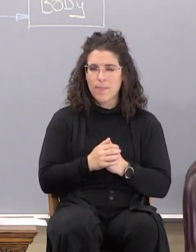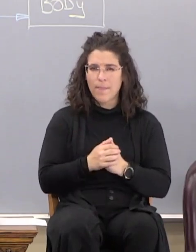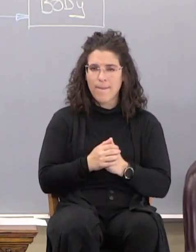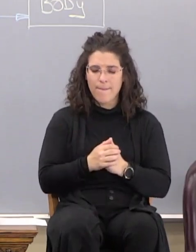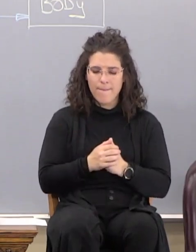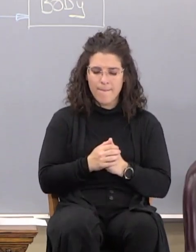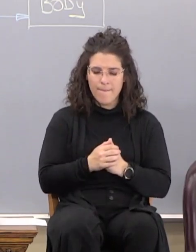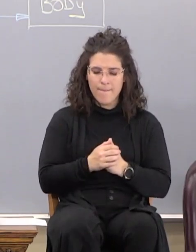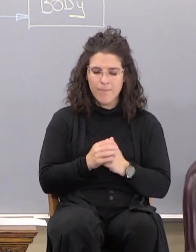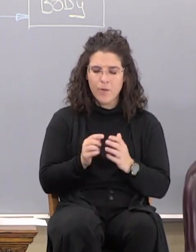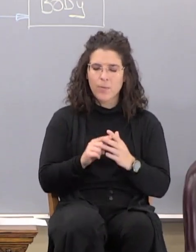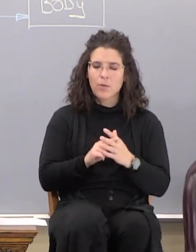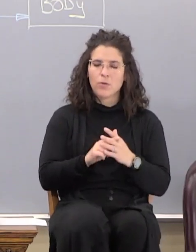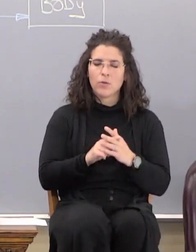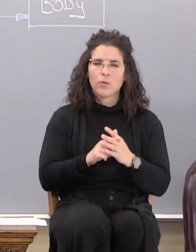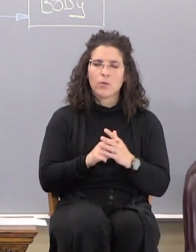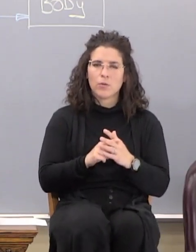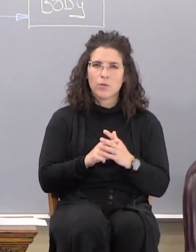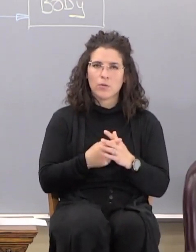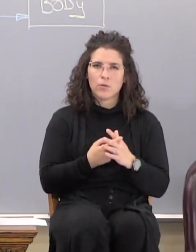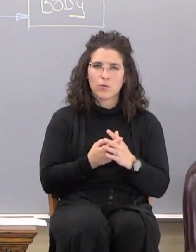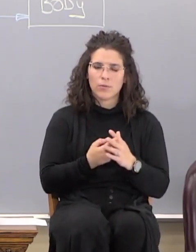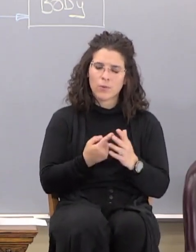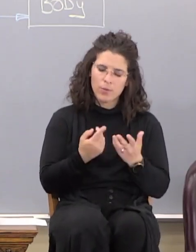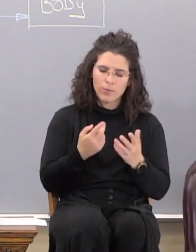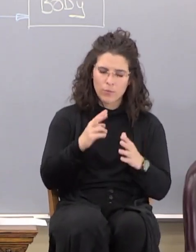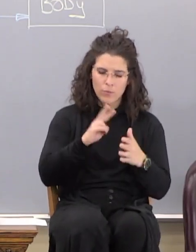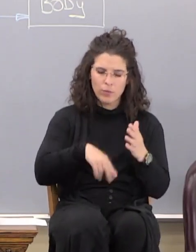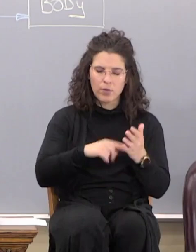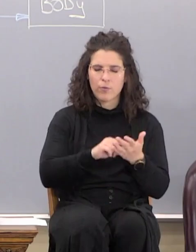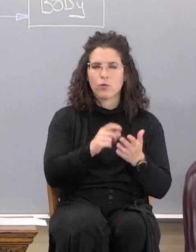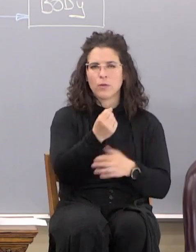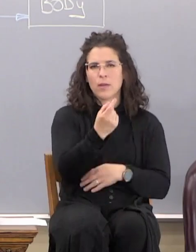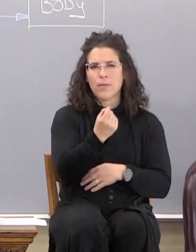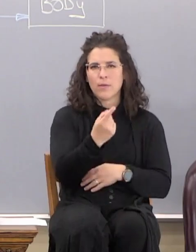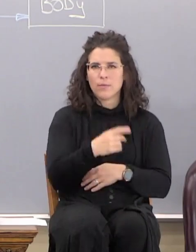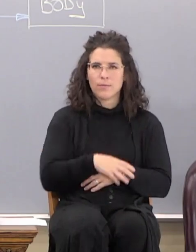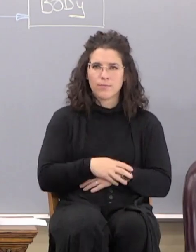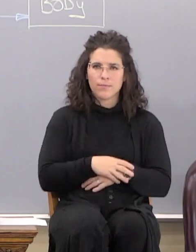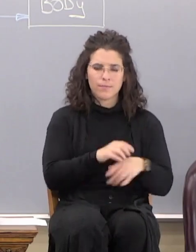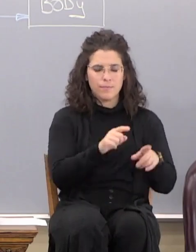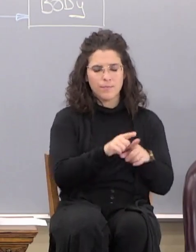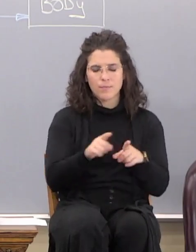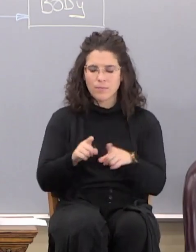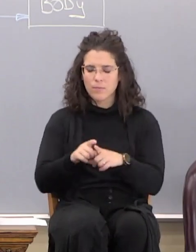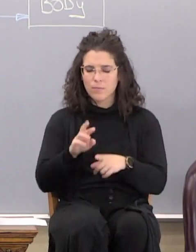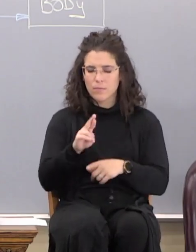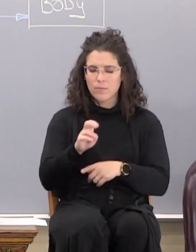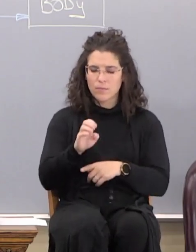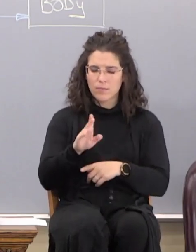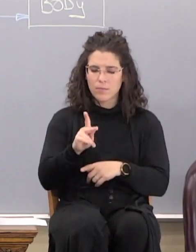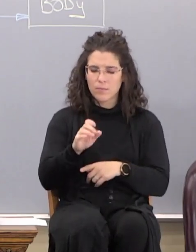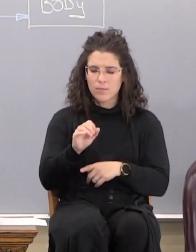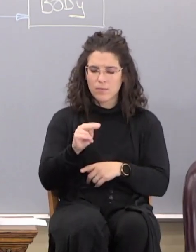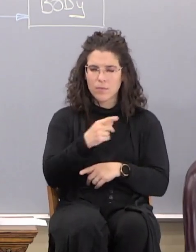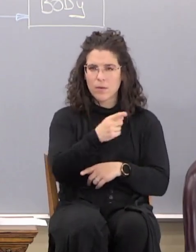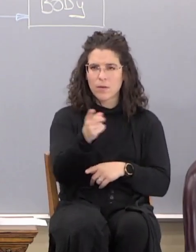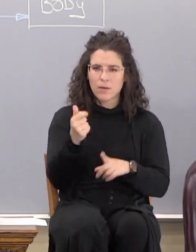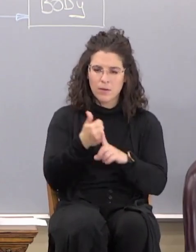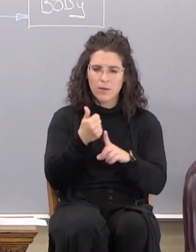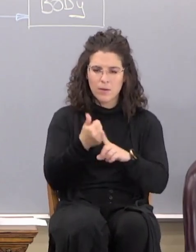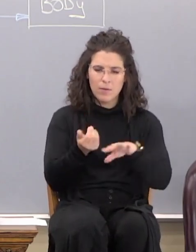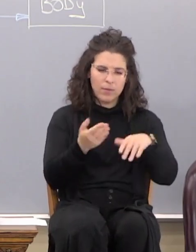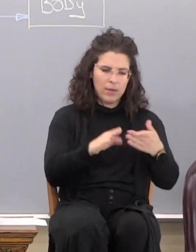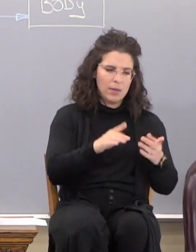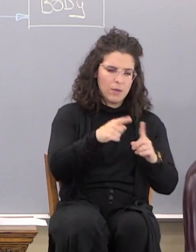So I'm going to start in verse number. Well, let's read them. Verse 11. Likewise, reckon ye also yourselves to be dead indeed unto sin,